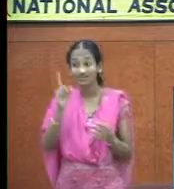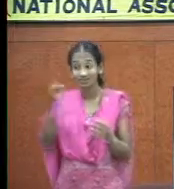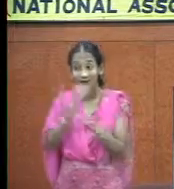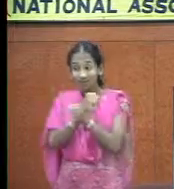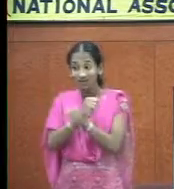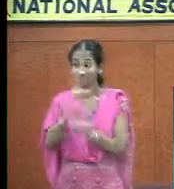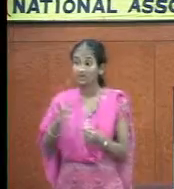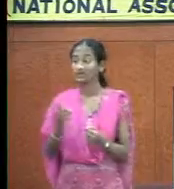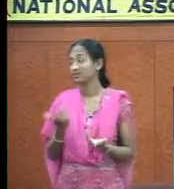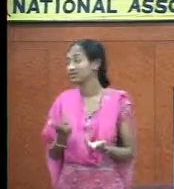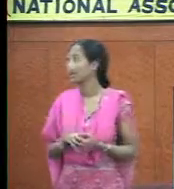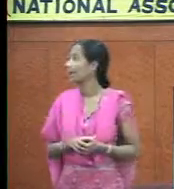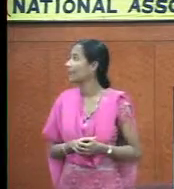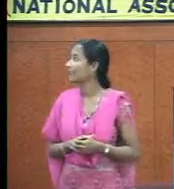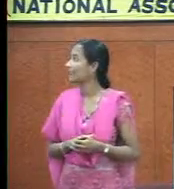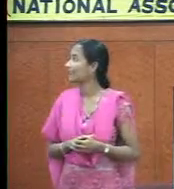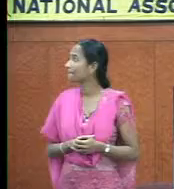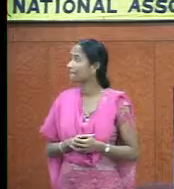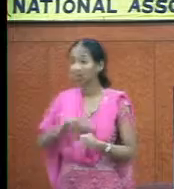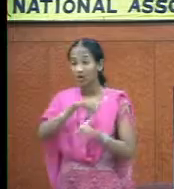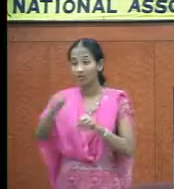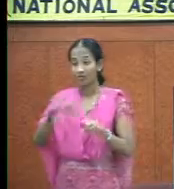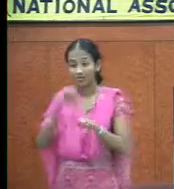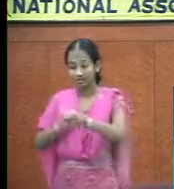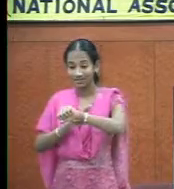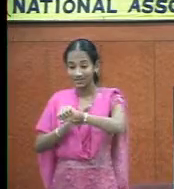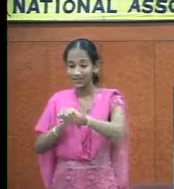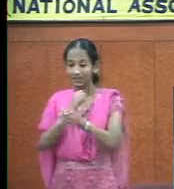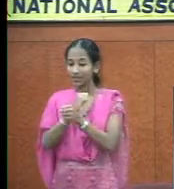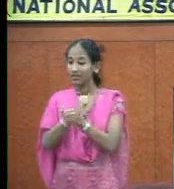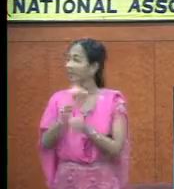supposed to be full time workers for this act.